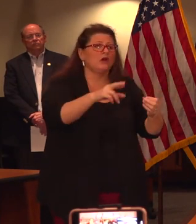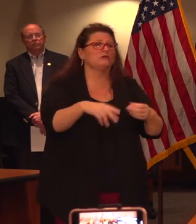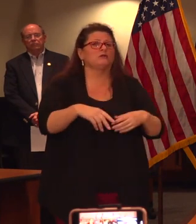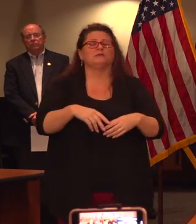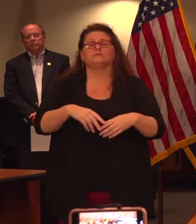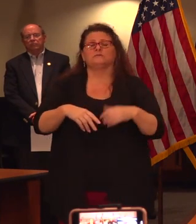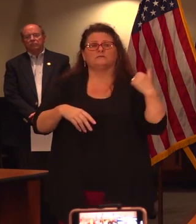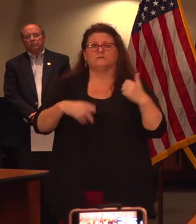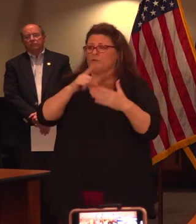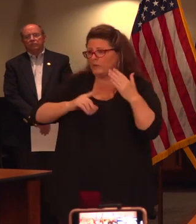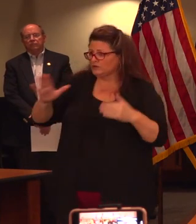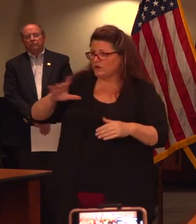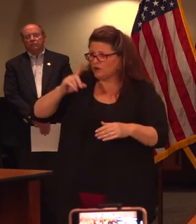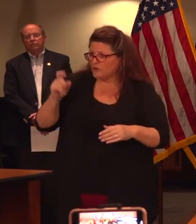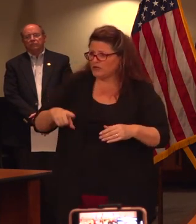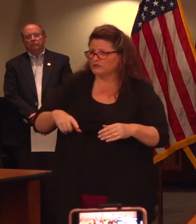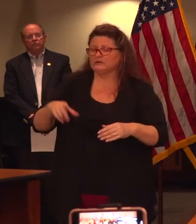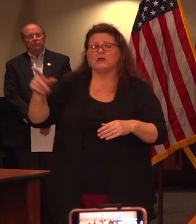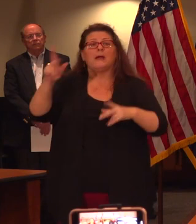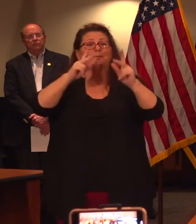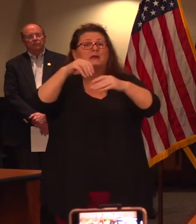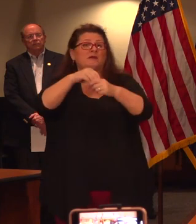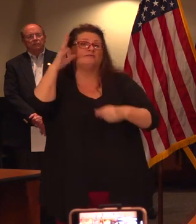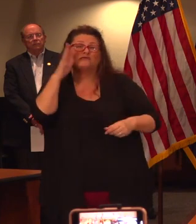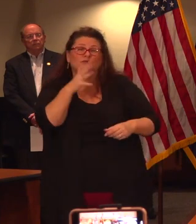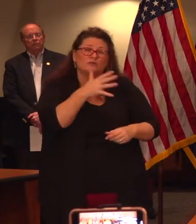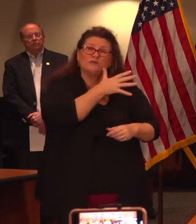the question? Like, how well do you think people in rural areas are being taken care of during